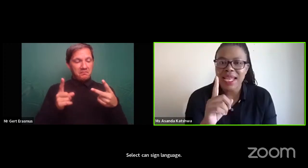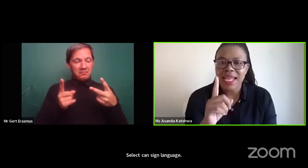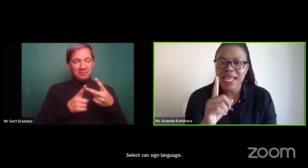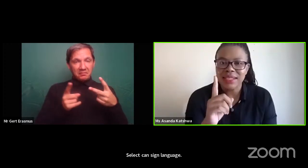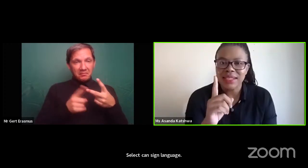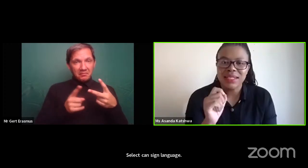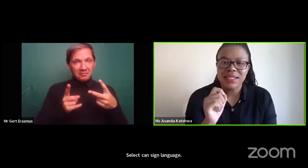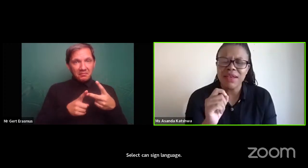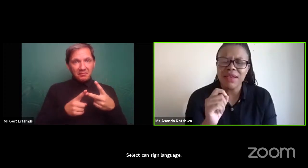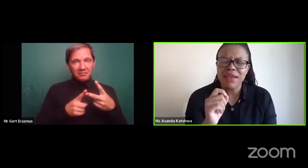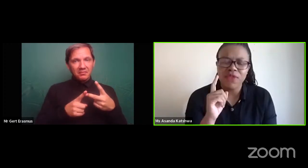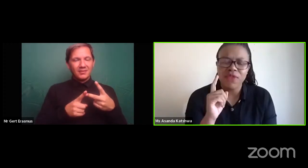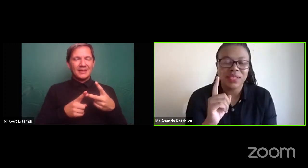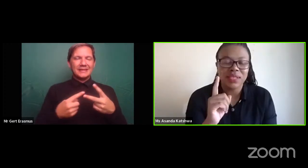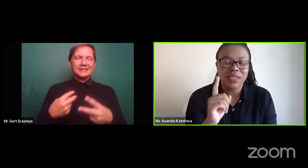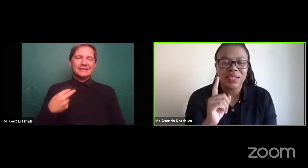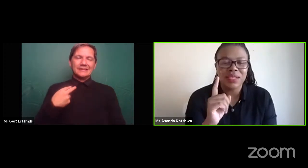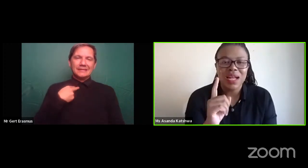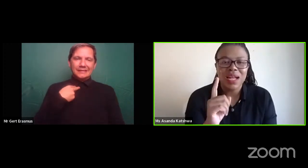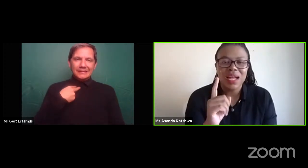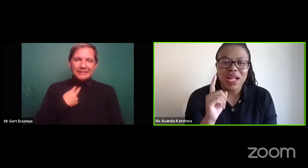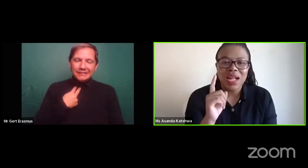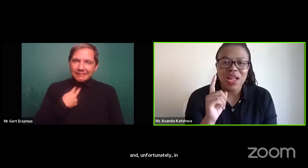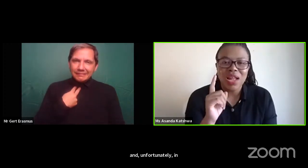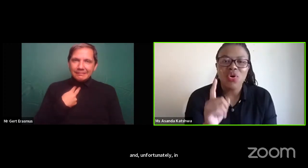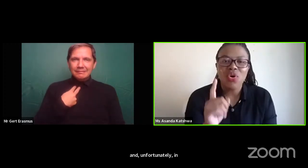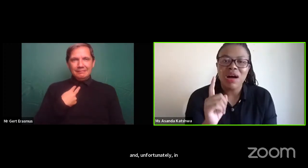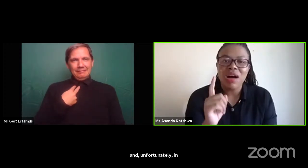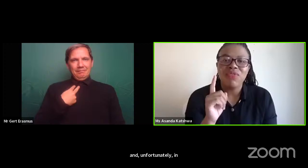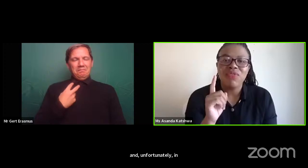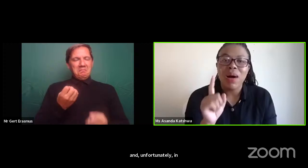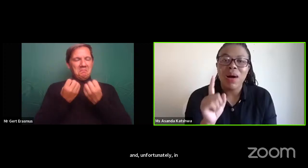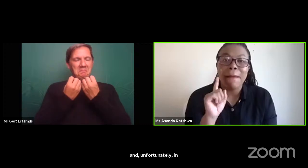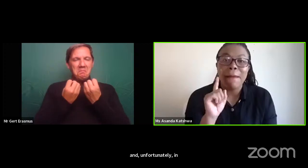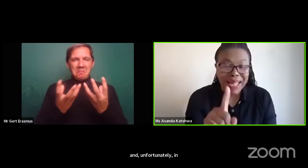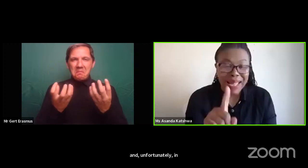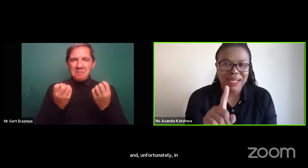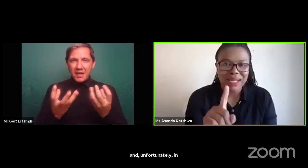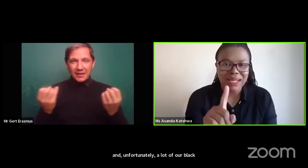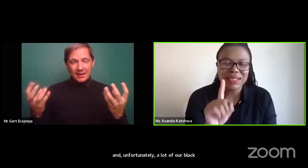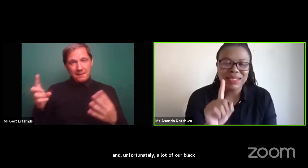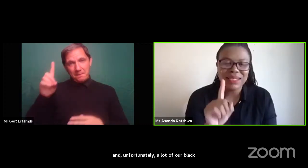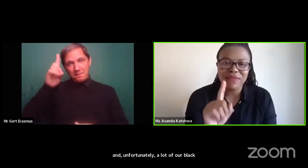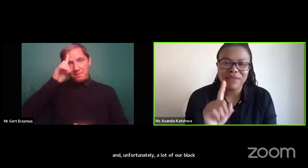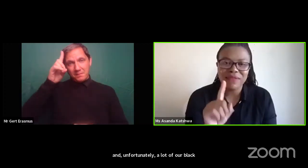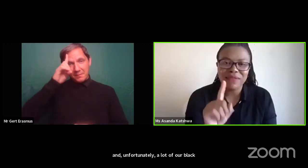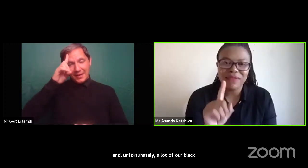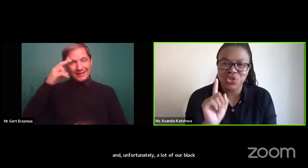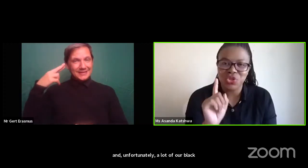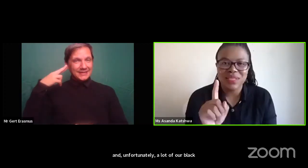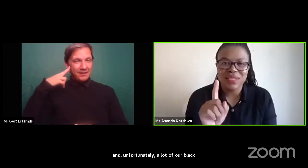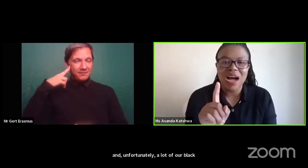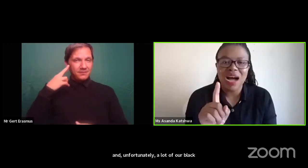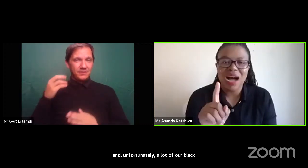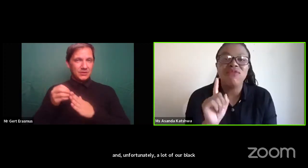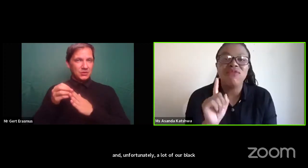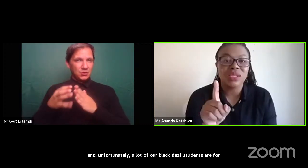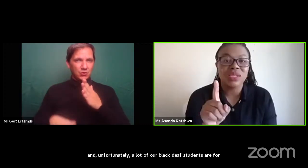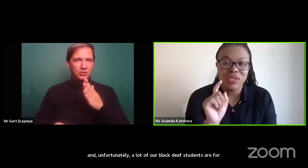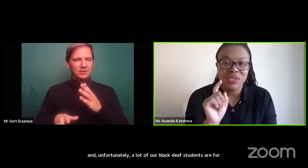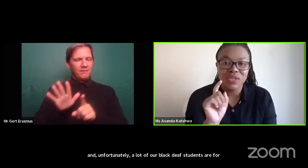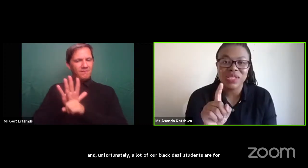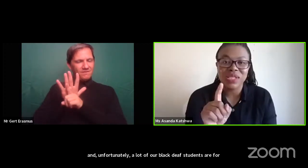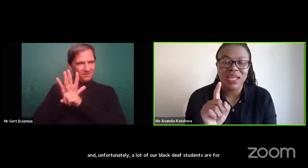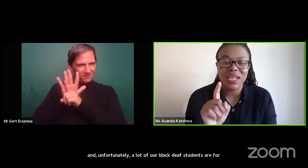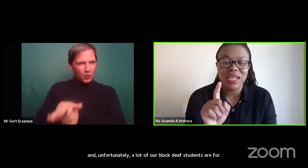And unfortunately, a lot of our Black deaf students are forced